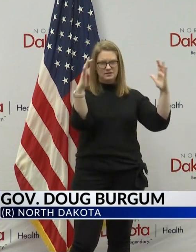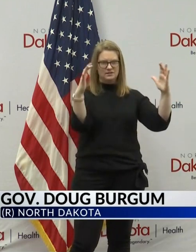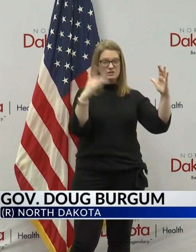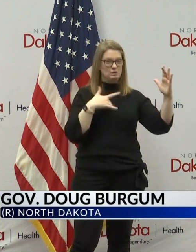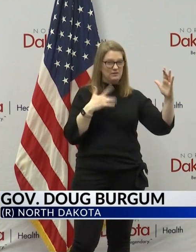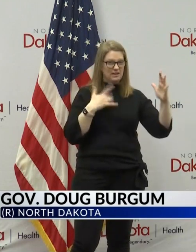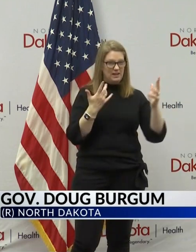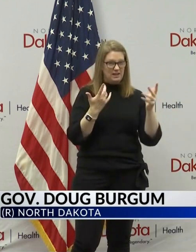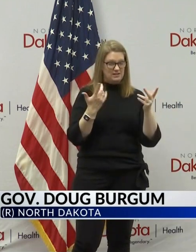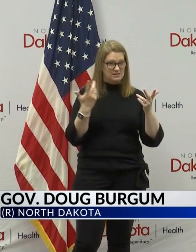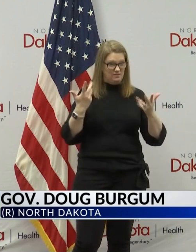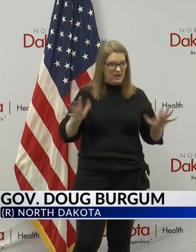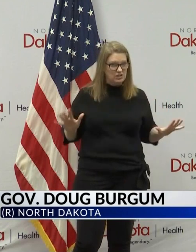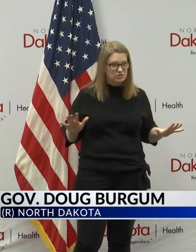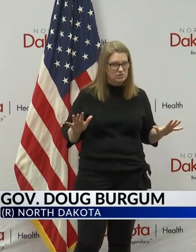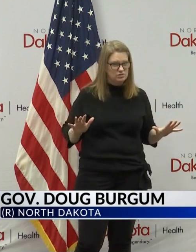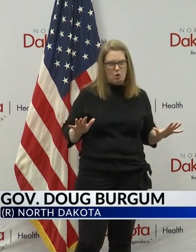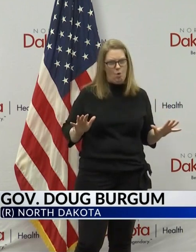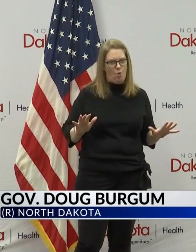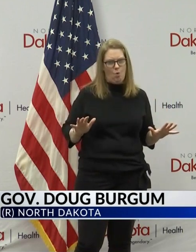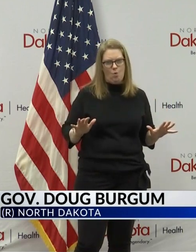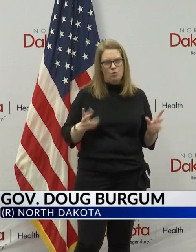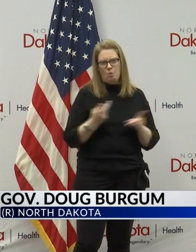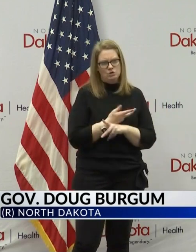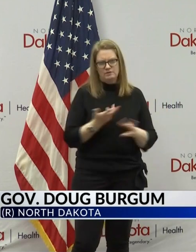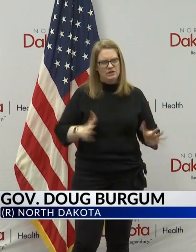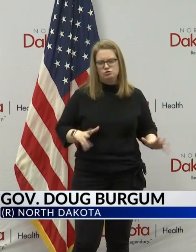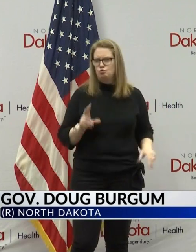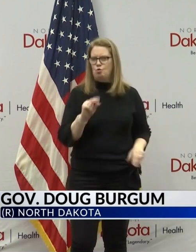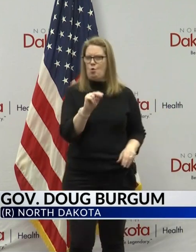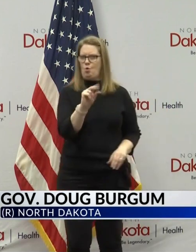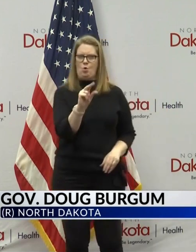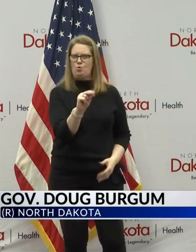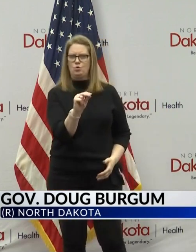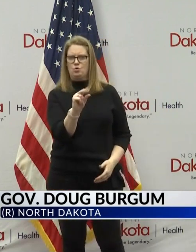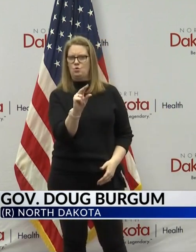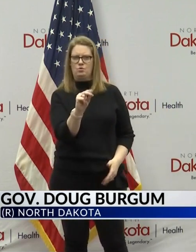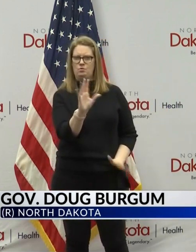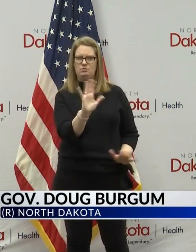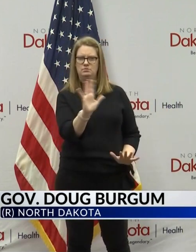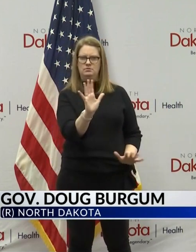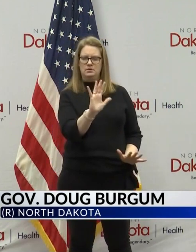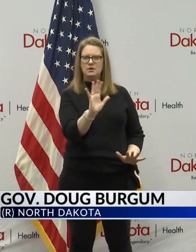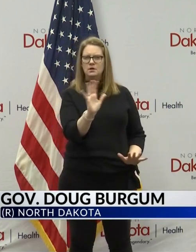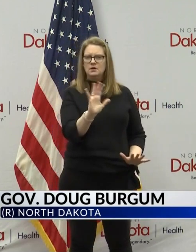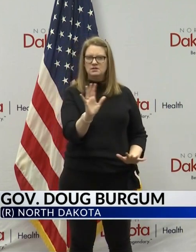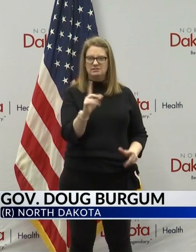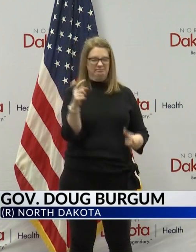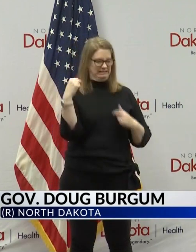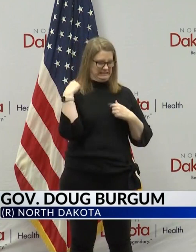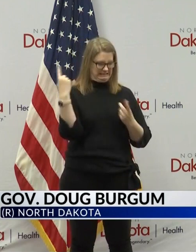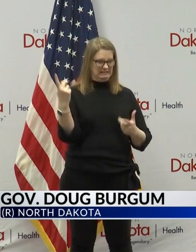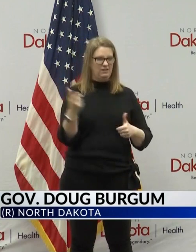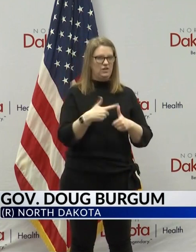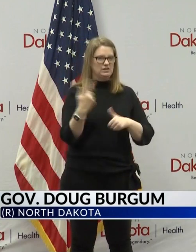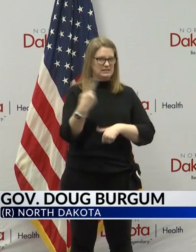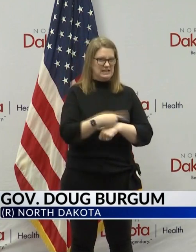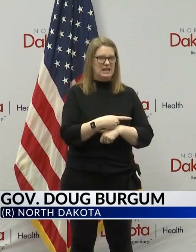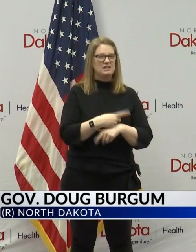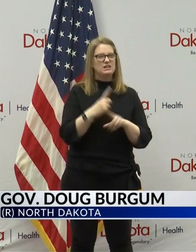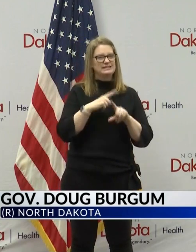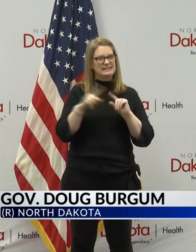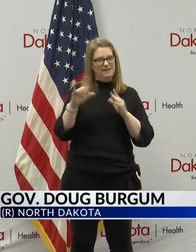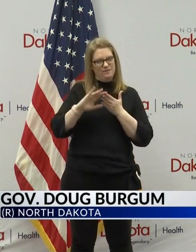us. Now, again, we've said all along there's going to be different curves for different parts of the